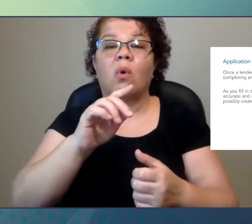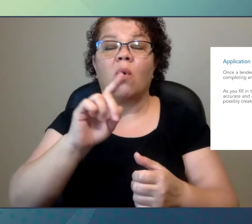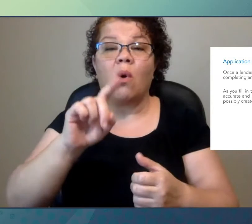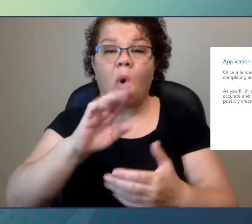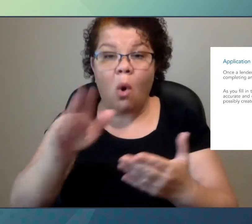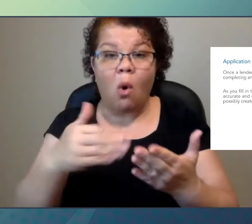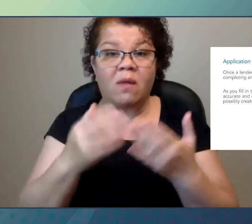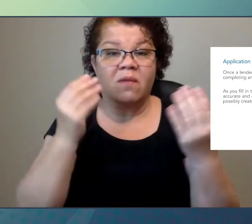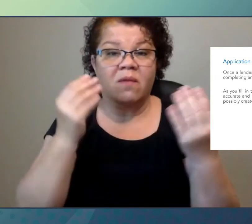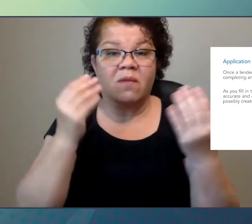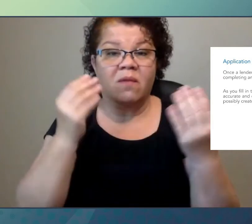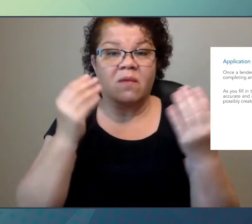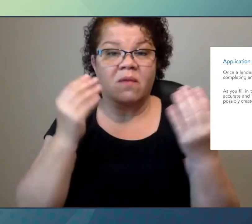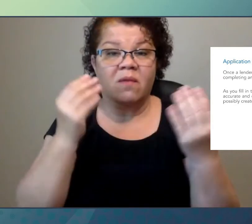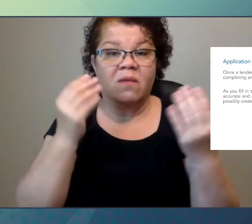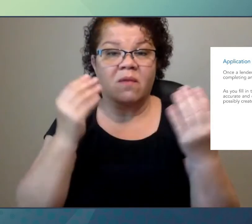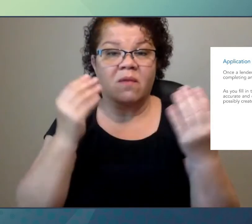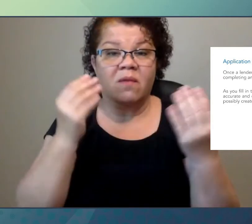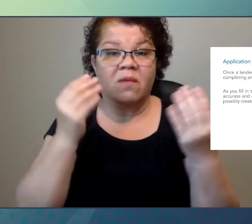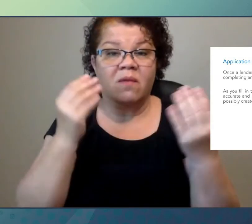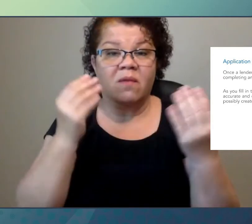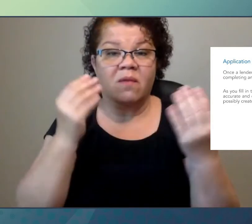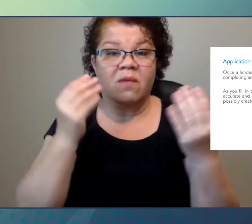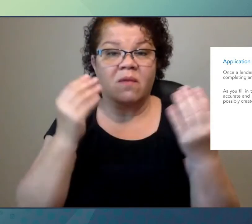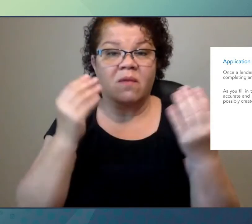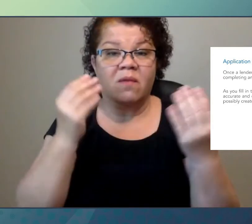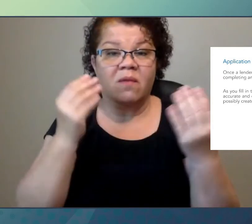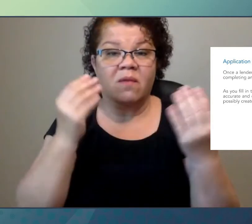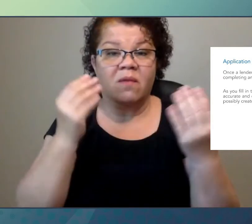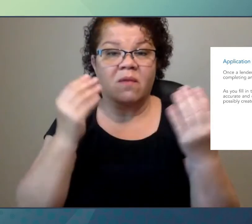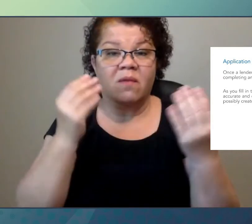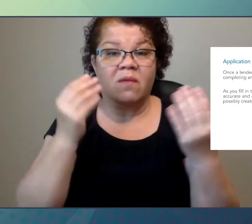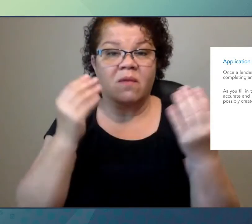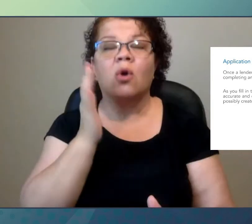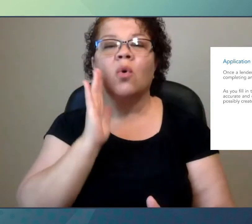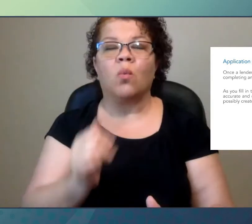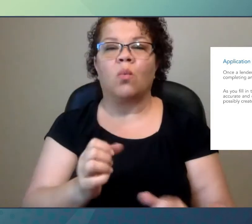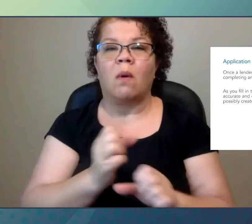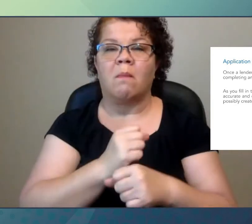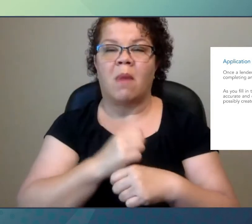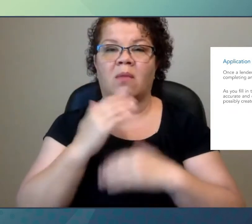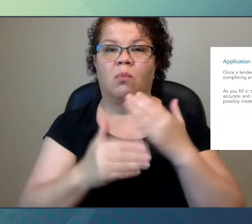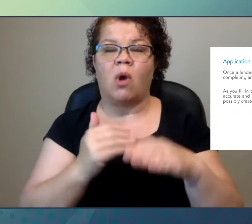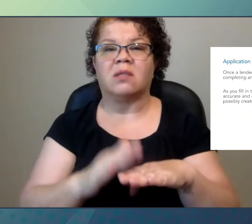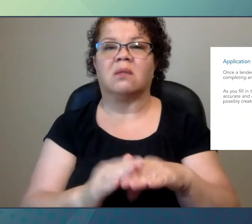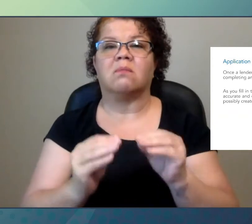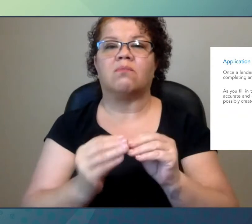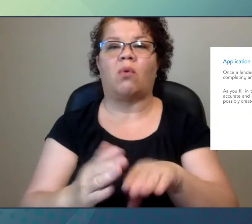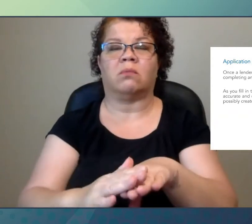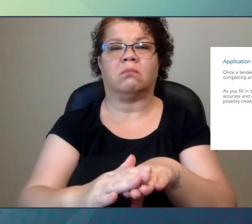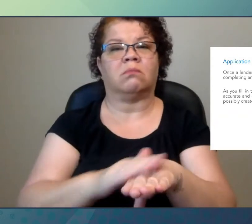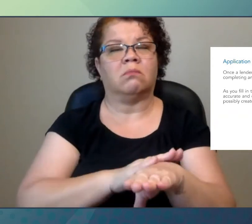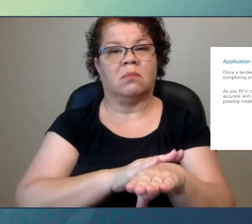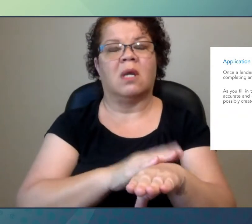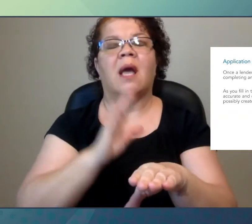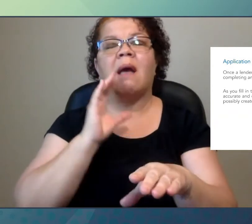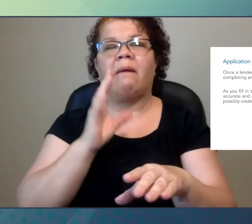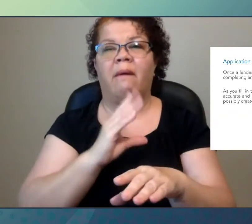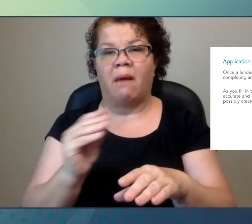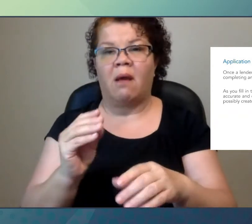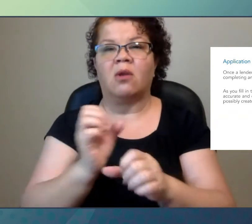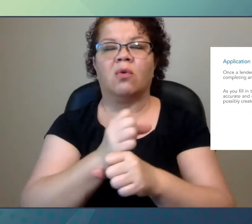and complete. Any mistakes can slow down the processing time and create problems when the